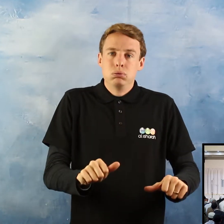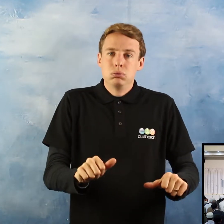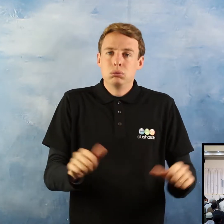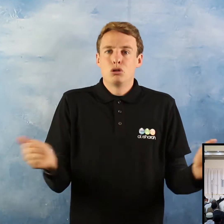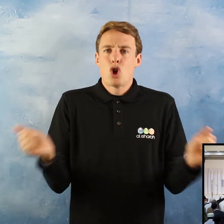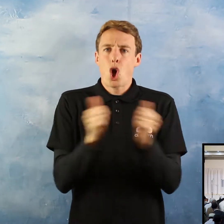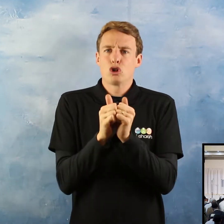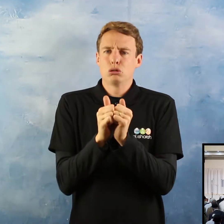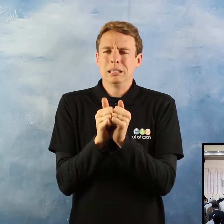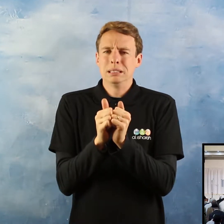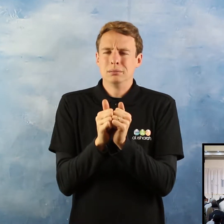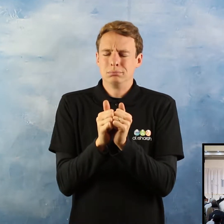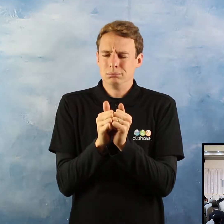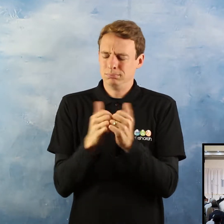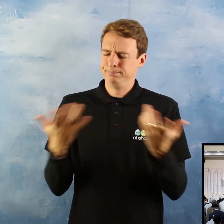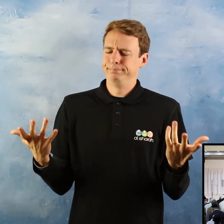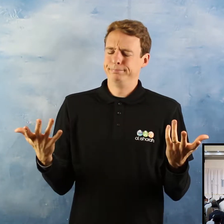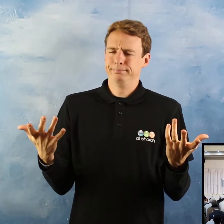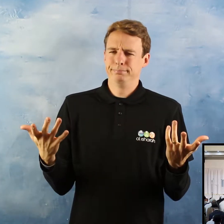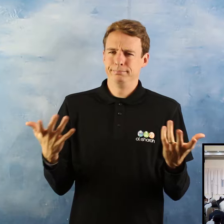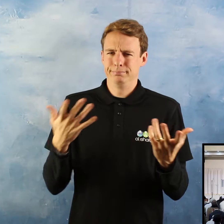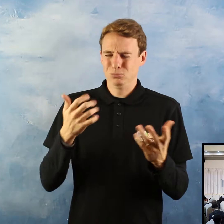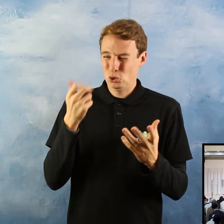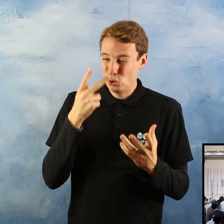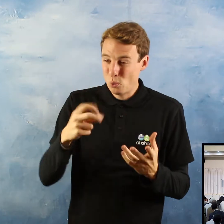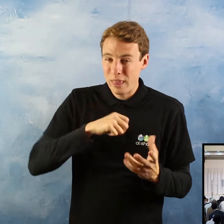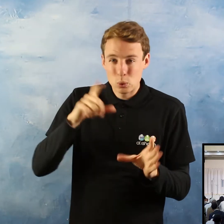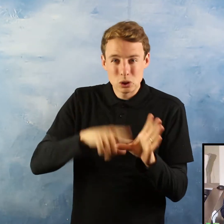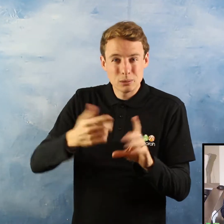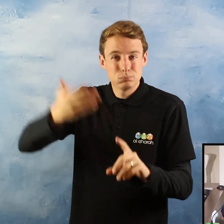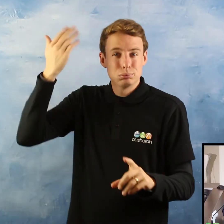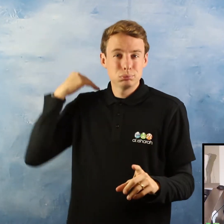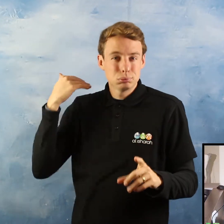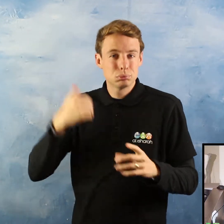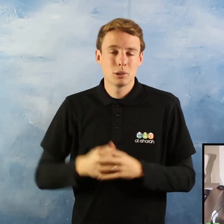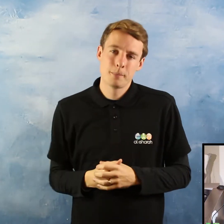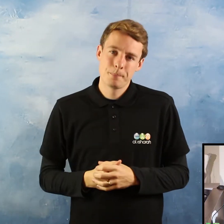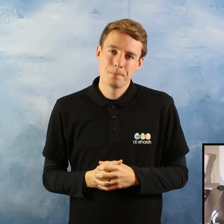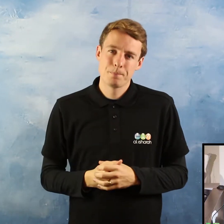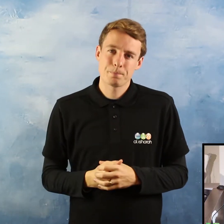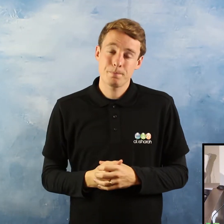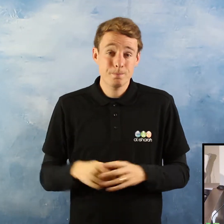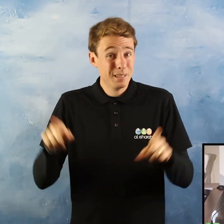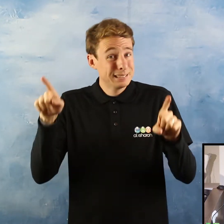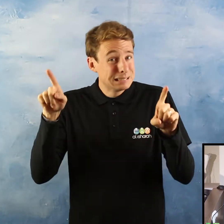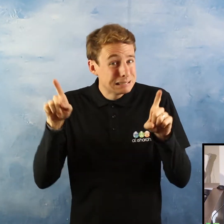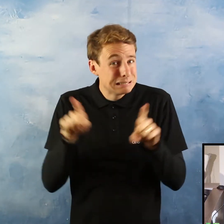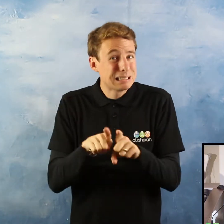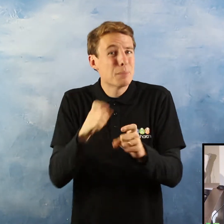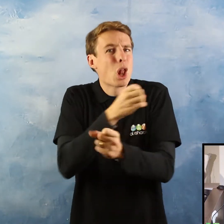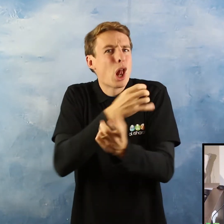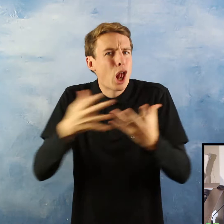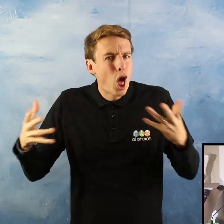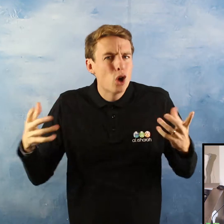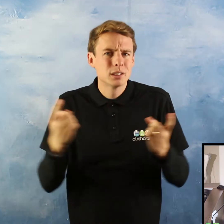Islam? Islam says haram, same thing will happen. If they study, but who is